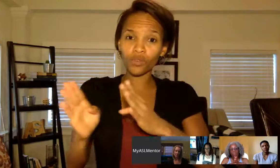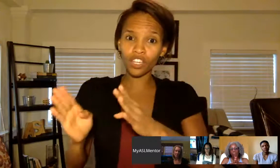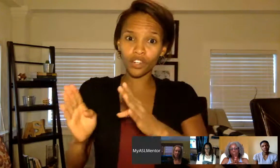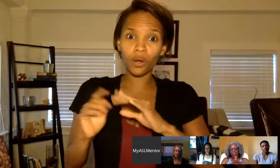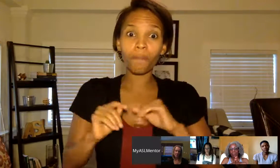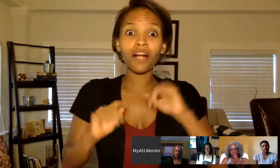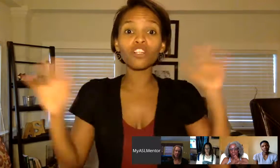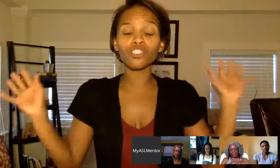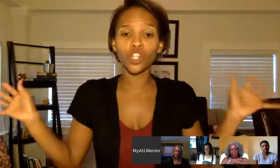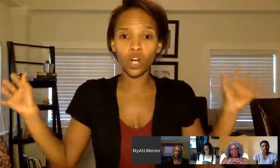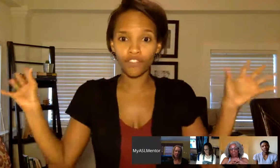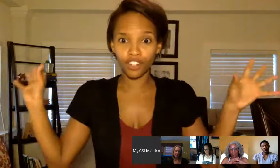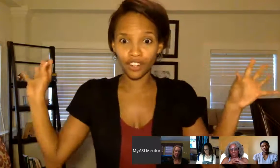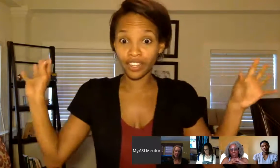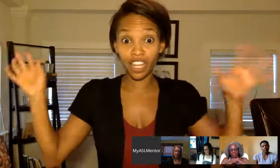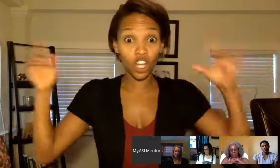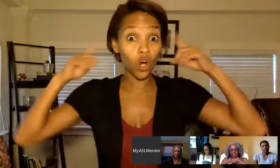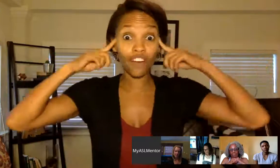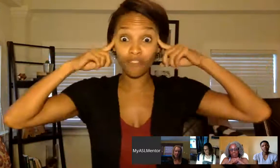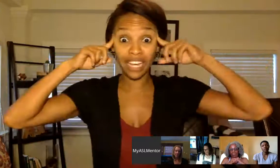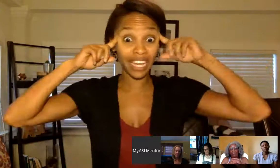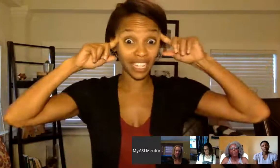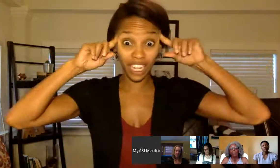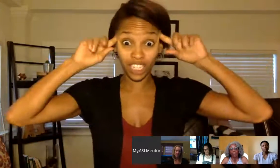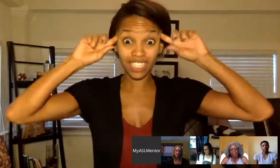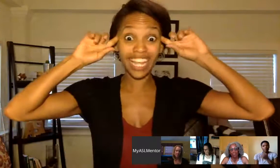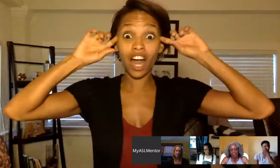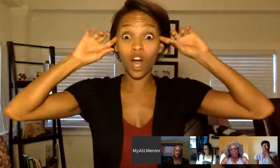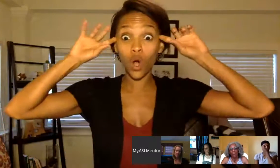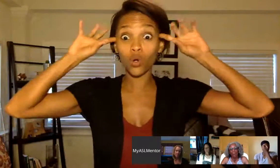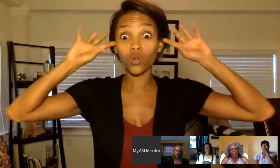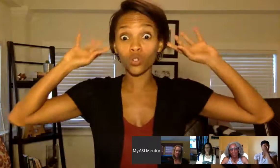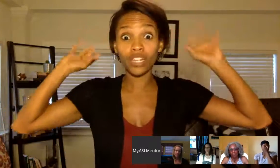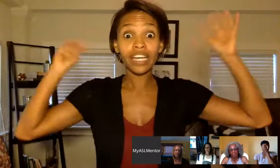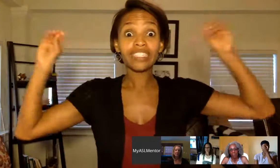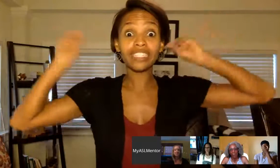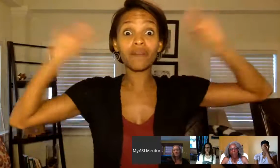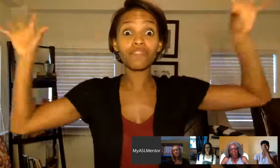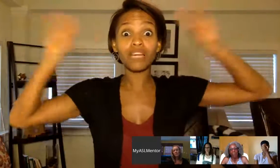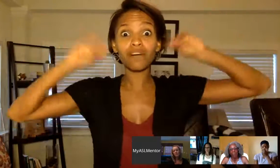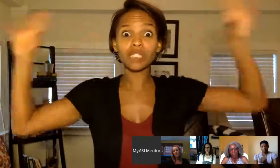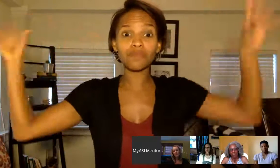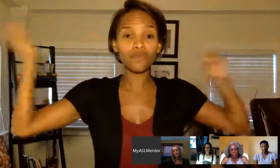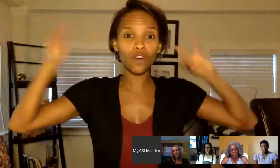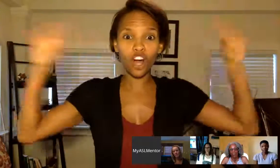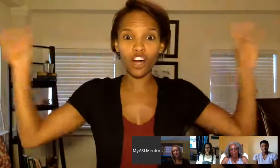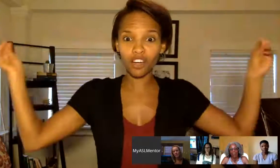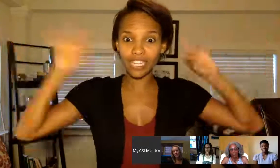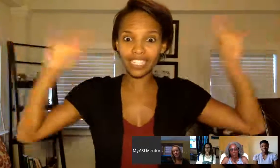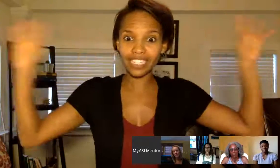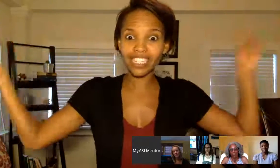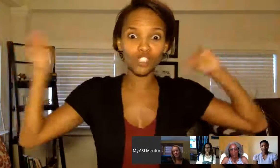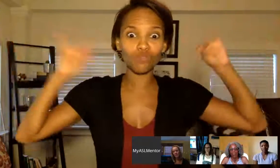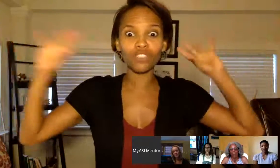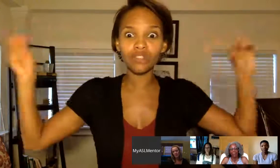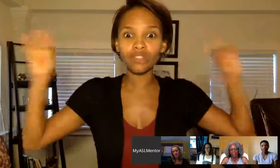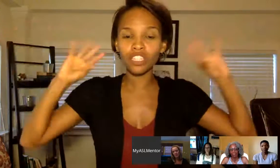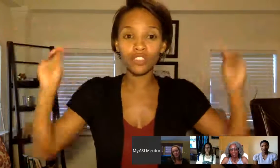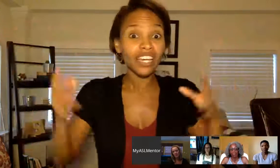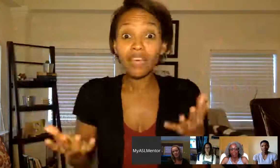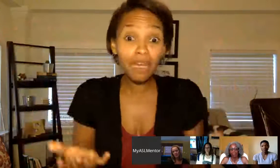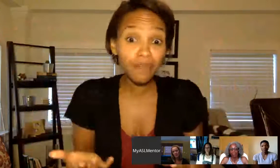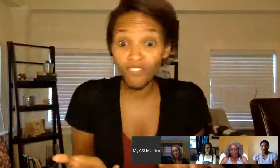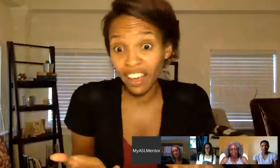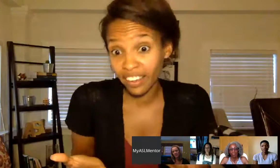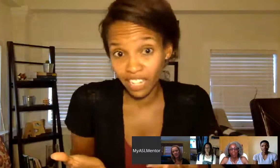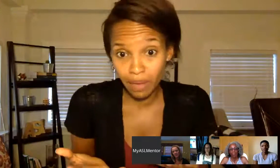what you hear. Bells should go off in your head. They go off in my head like loud. Something must be wrong because this is really, really close.